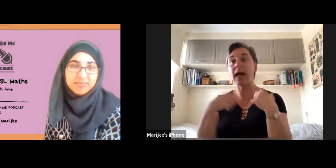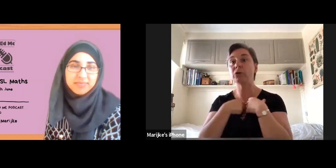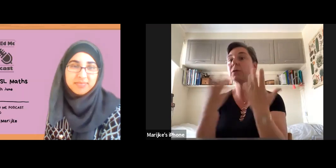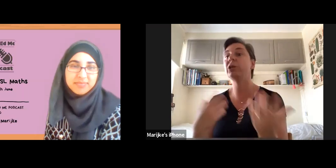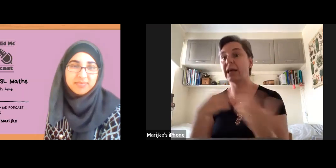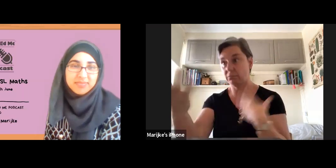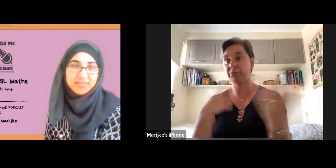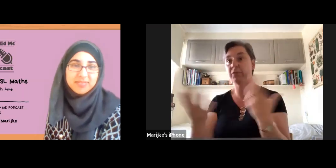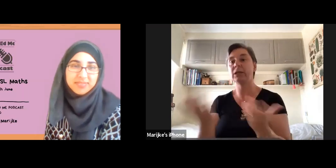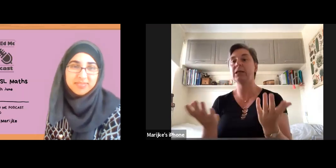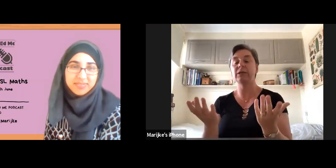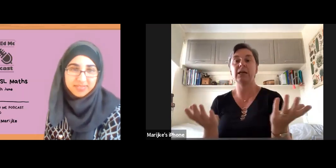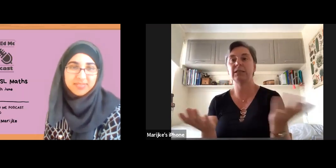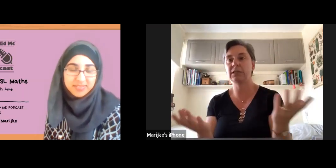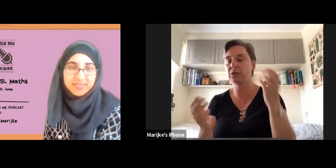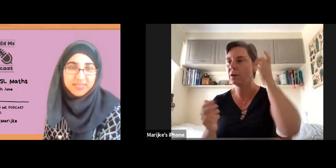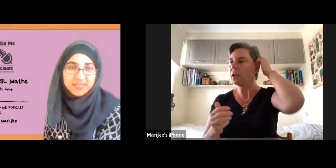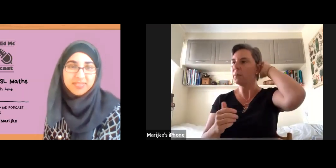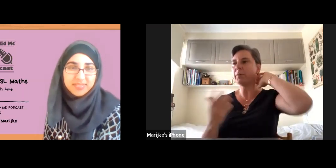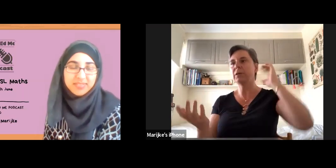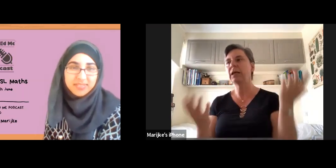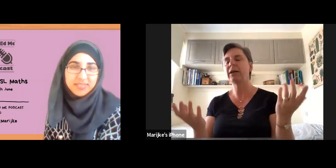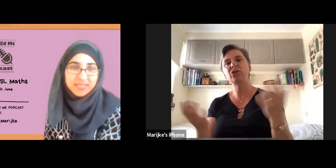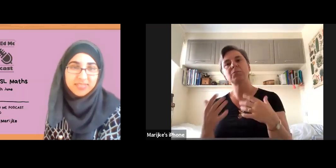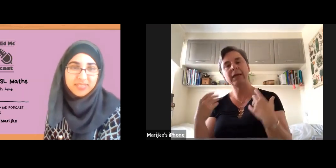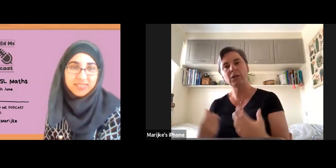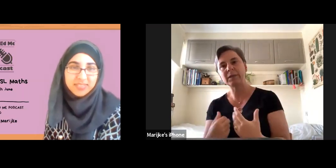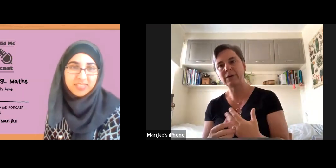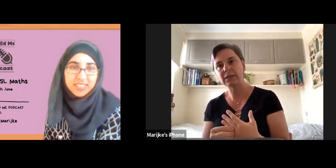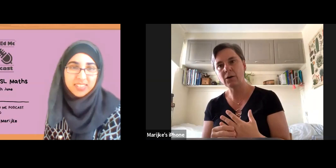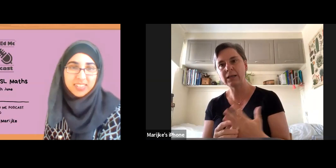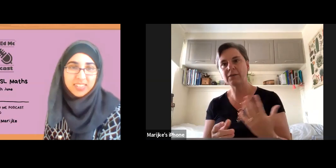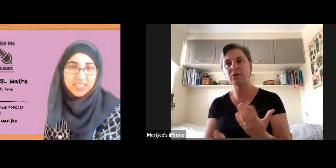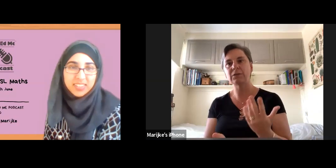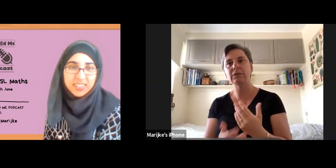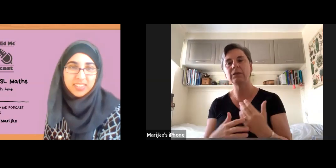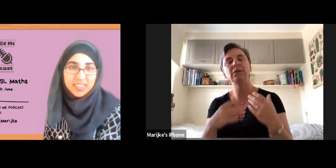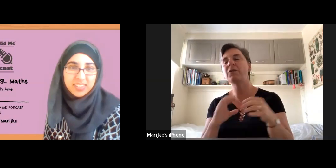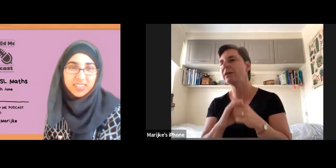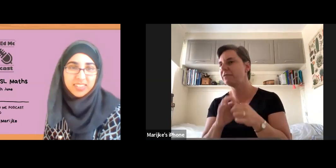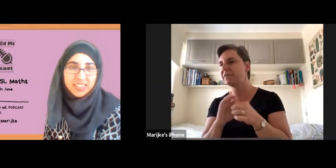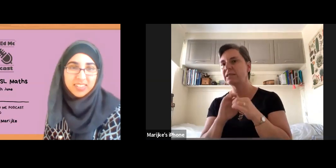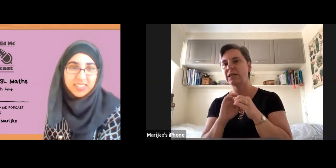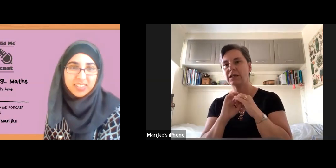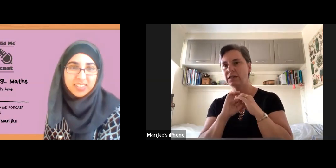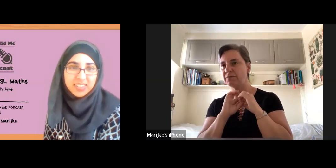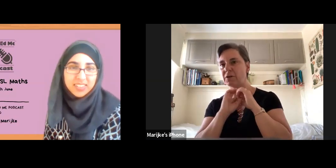couldn't communicate fluently with the kids, but I could just make it up as I went along. And I thought, you've got that affinity. You've got